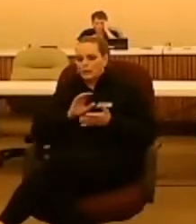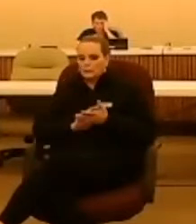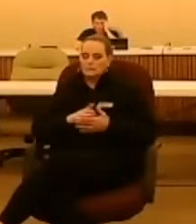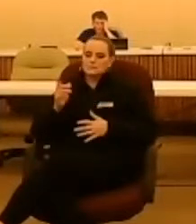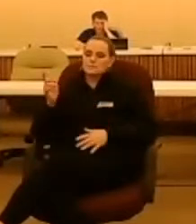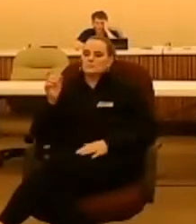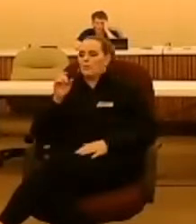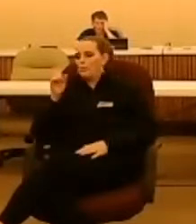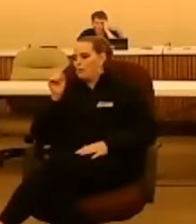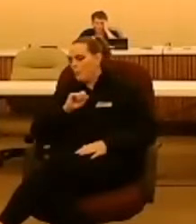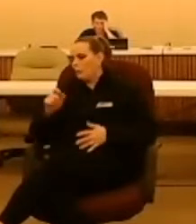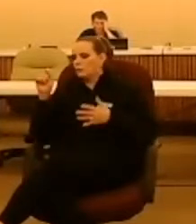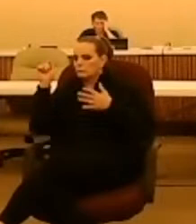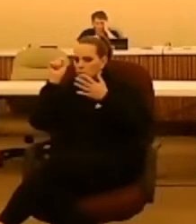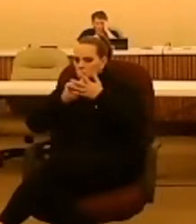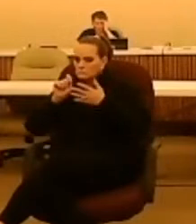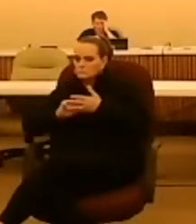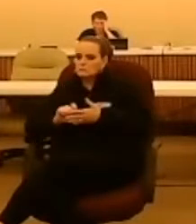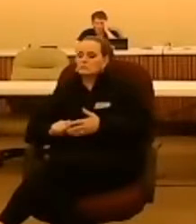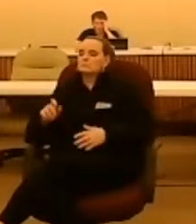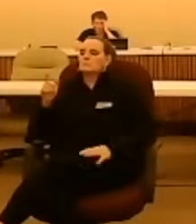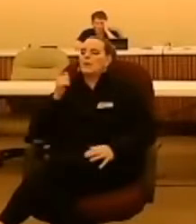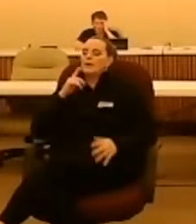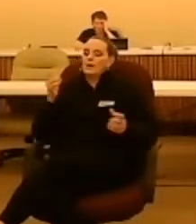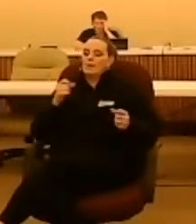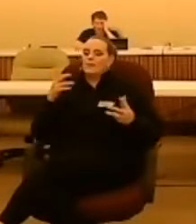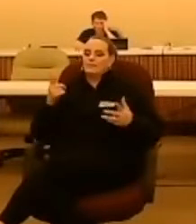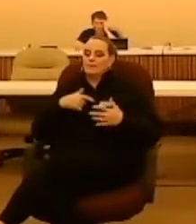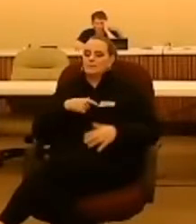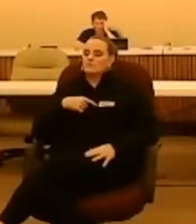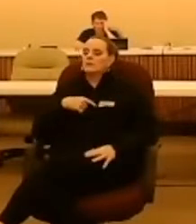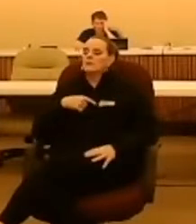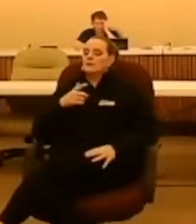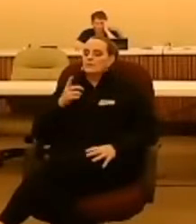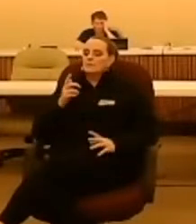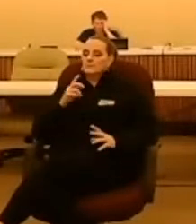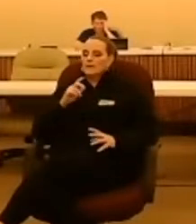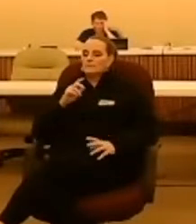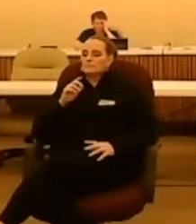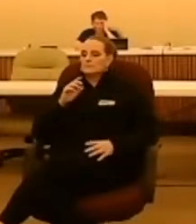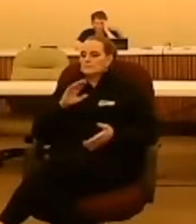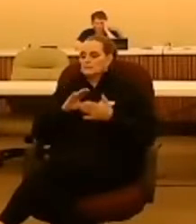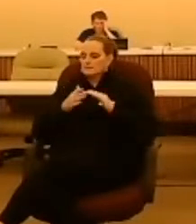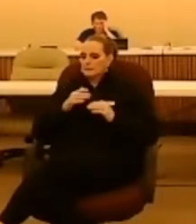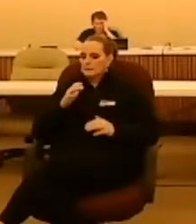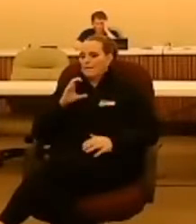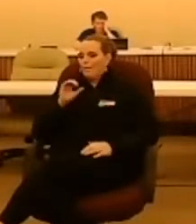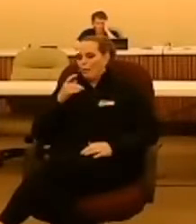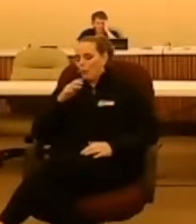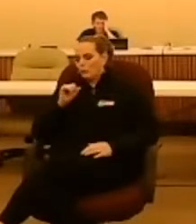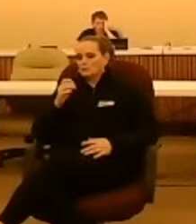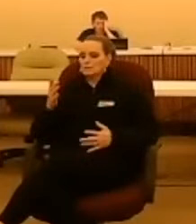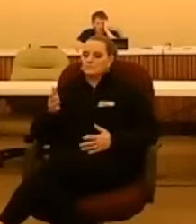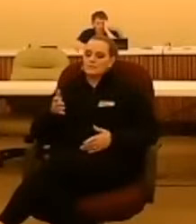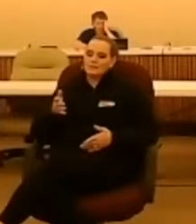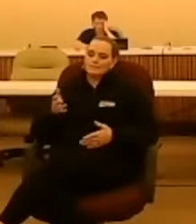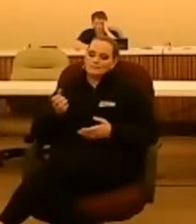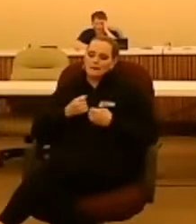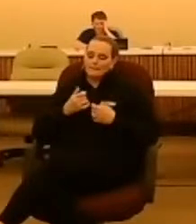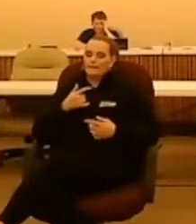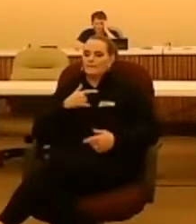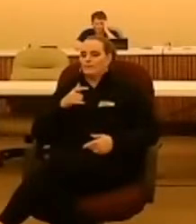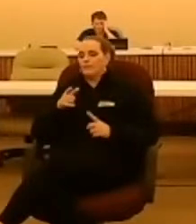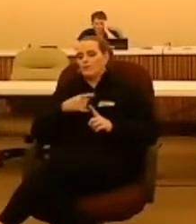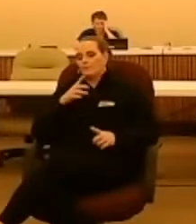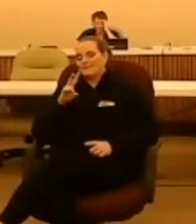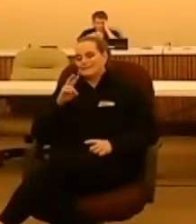minutes, a bunch of stuff that the town clerks had gotten me from public hearings in the 70s, a bunch of